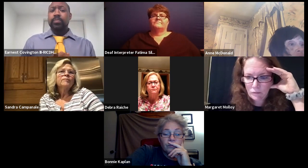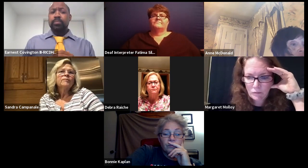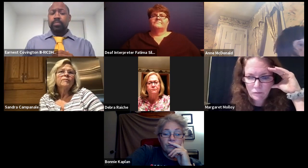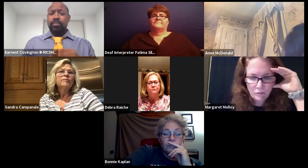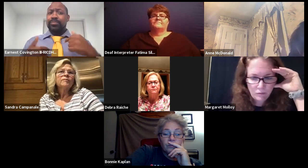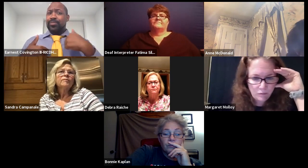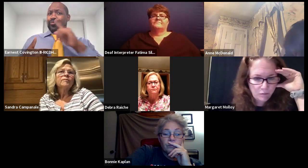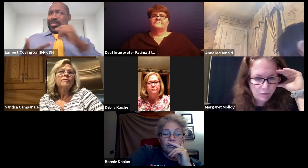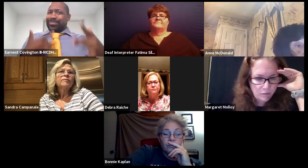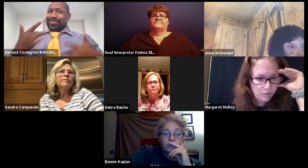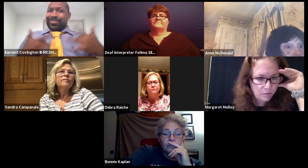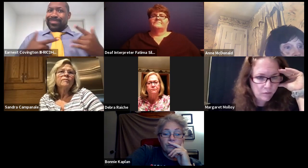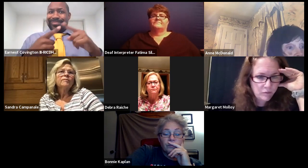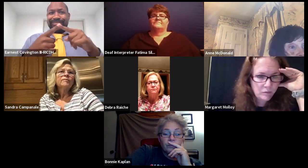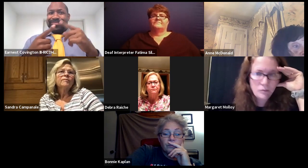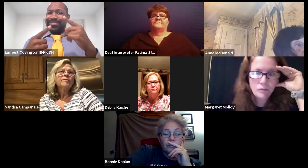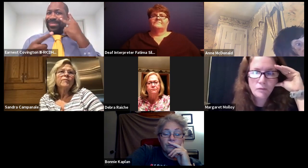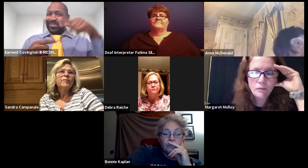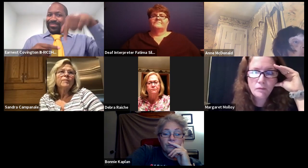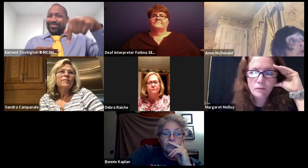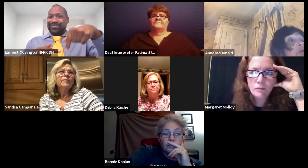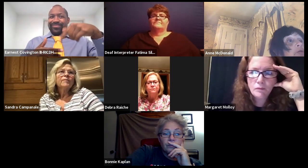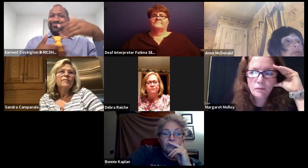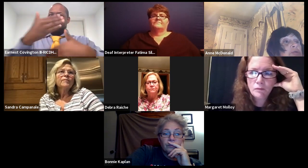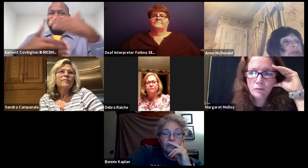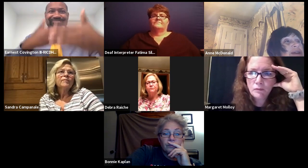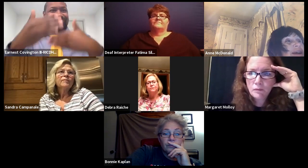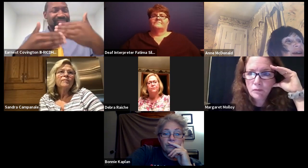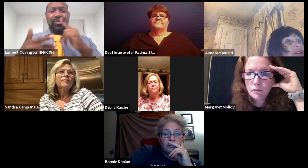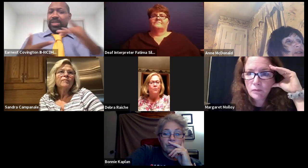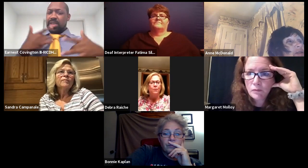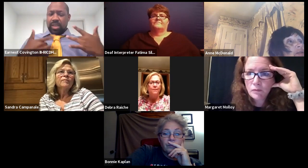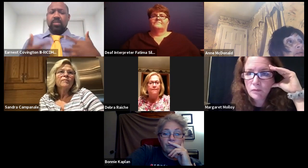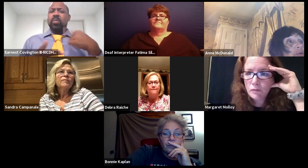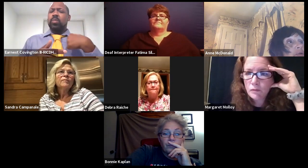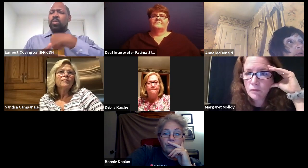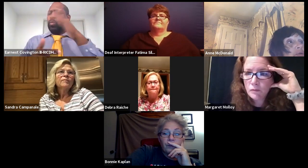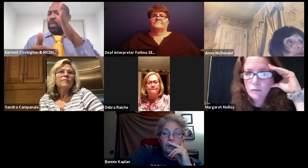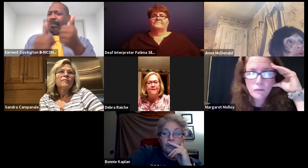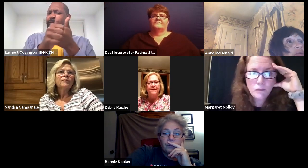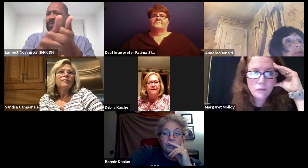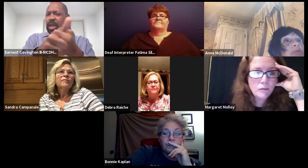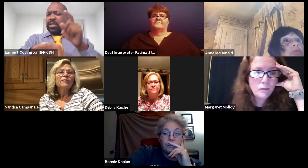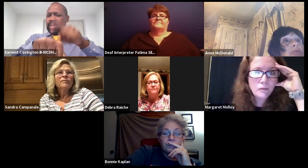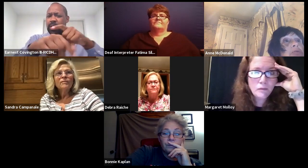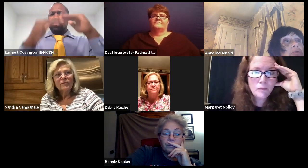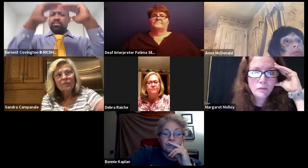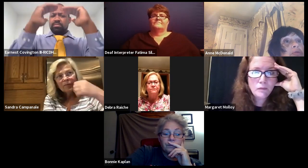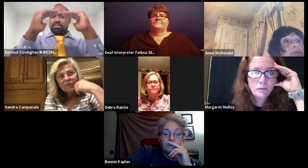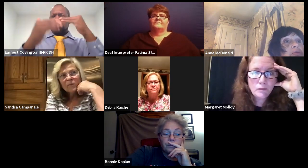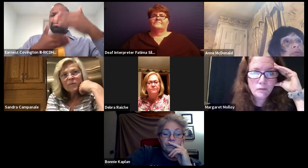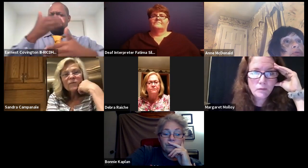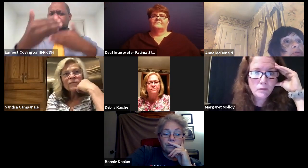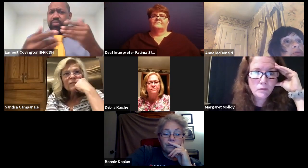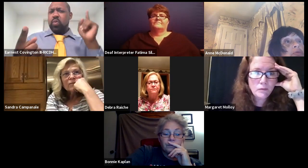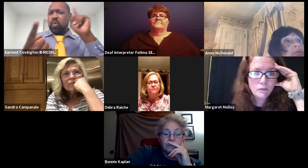there's room on the screen for just 4 cameras. I'm really looking forward to this event and I'm excited. We're going to